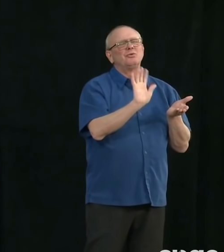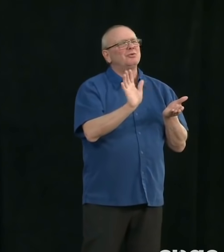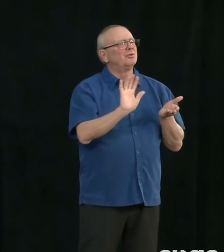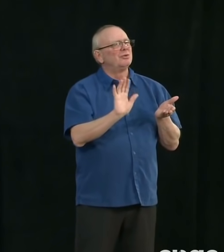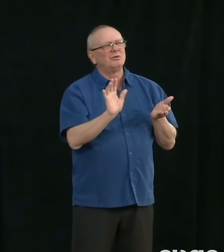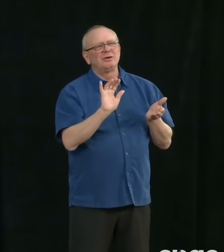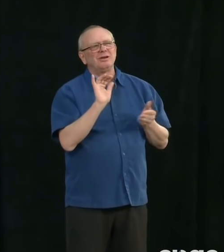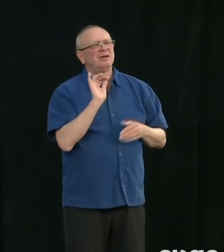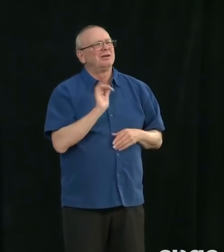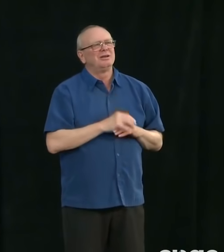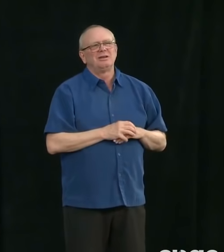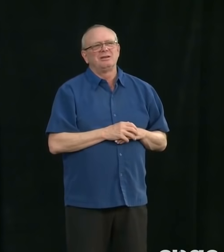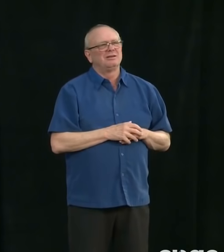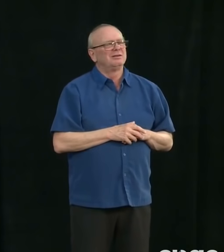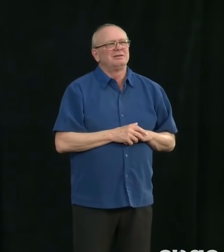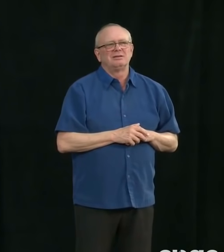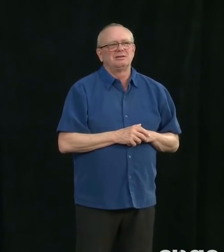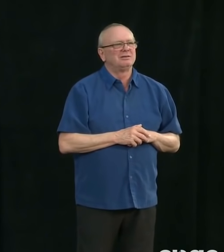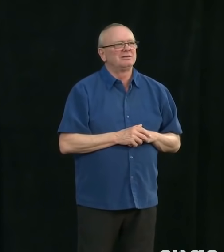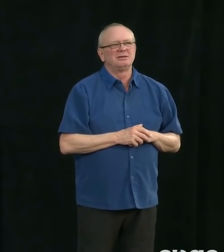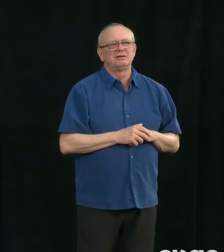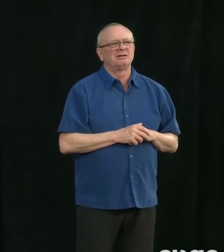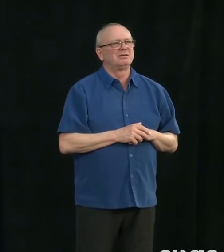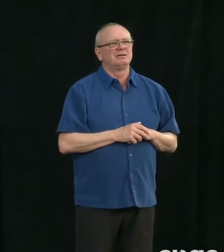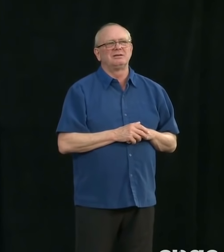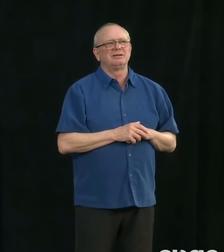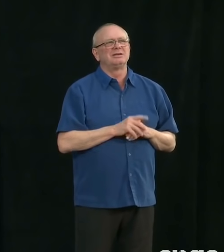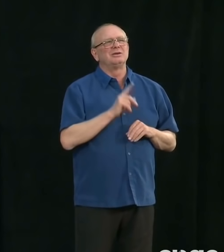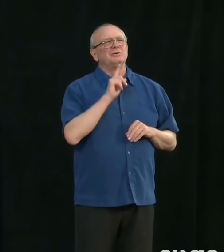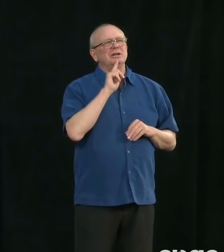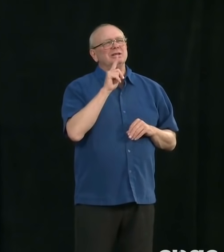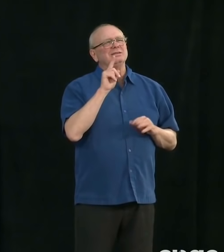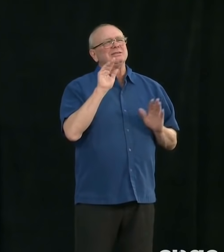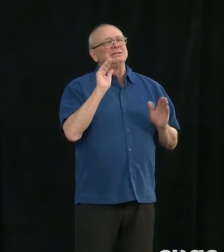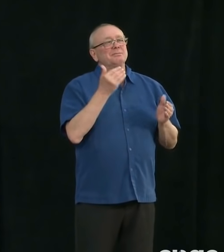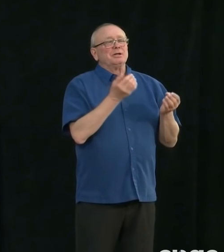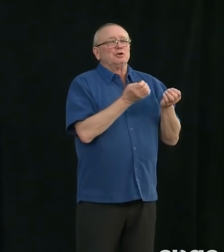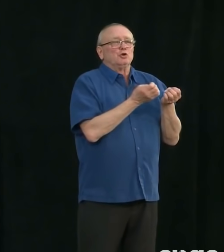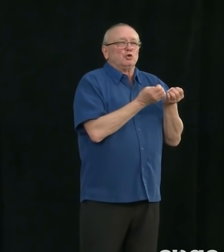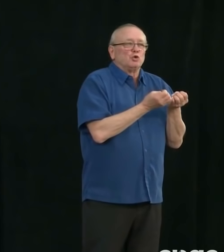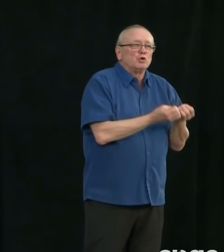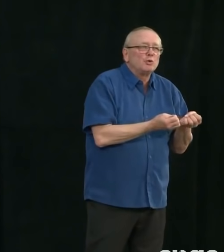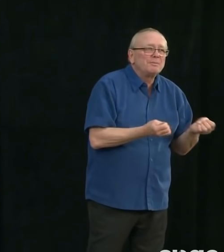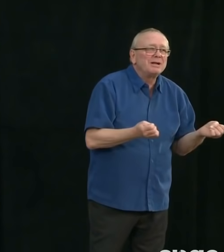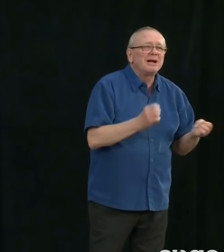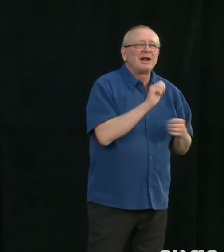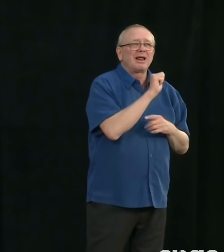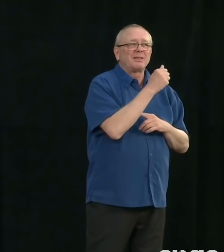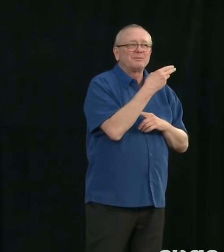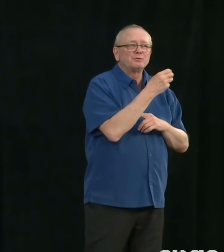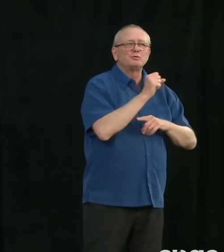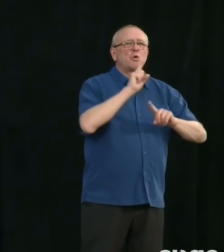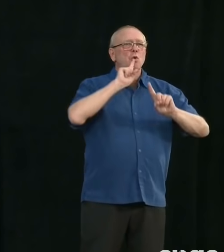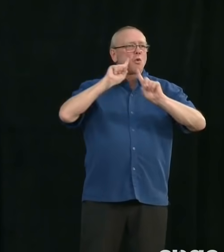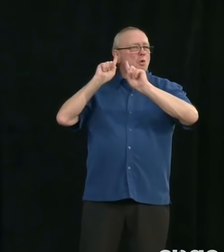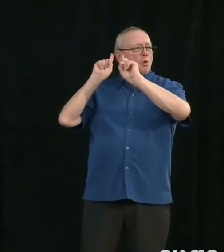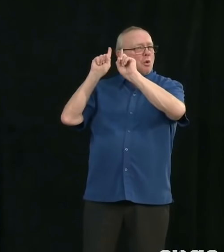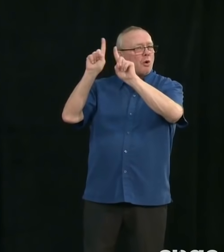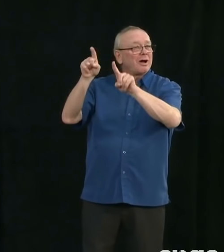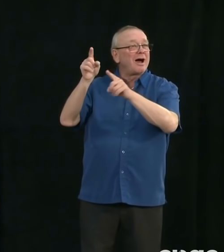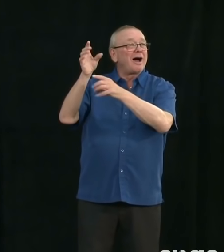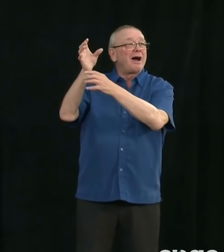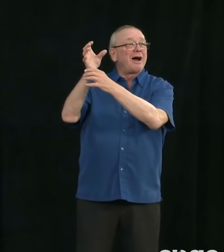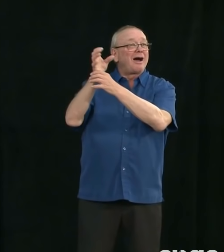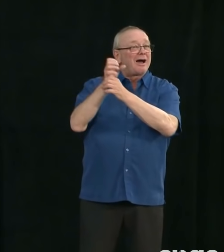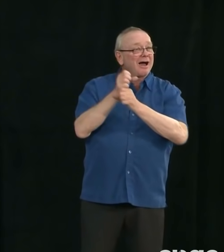my understanding that there have been different pieces of equipment that have been ordered by Alberta Health Services. Some of those pieces, the